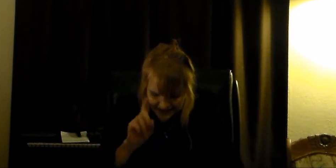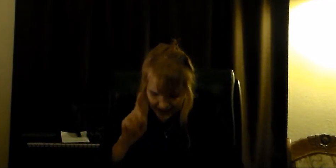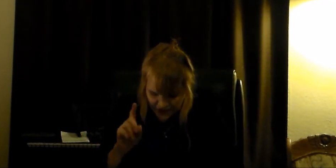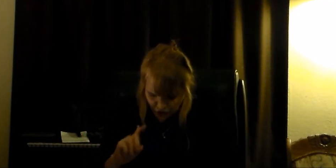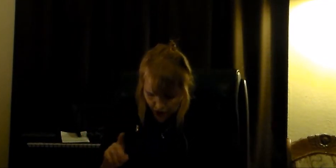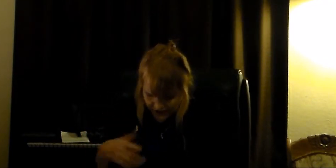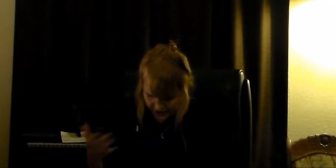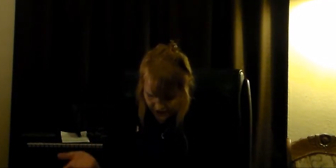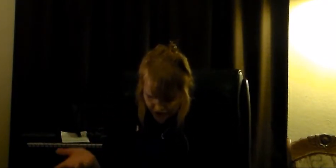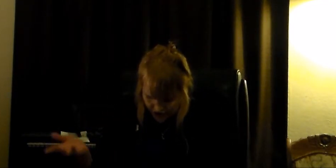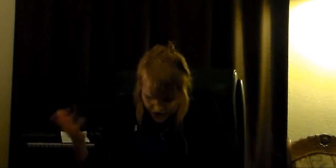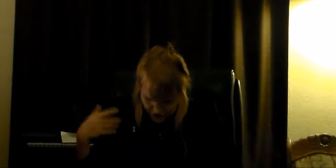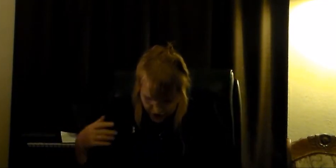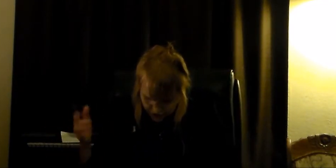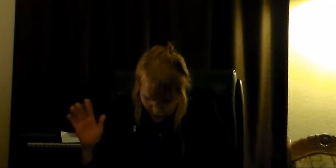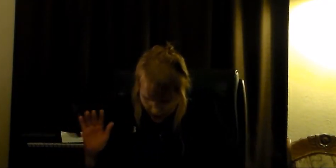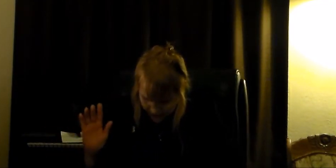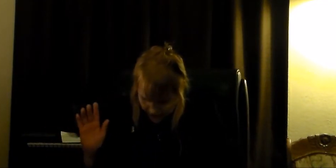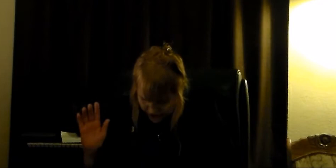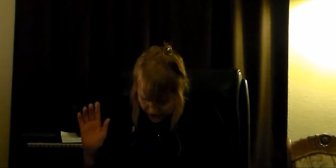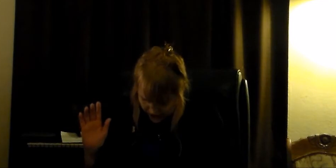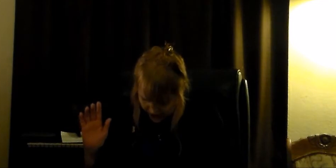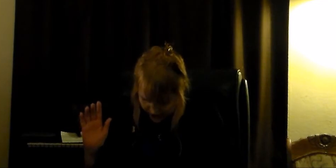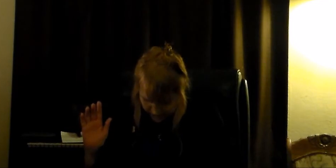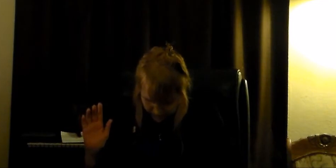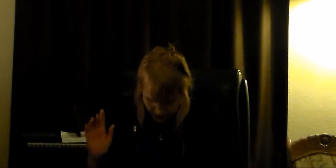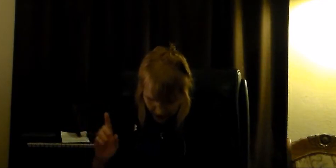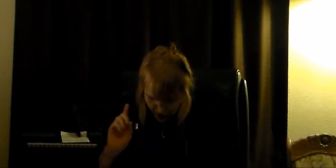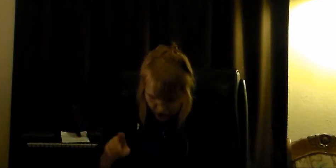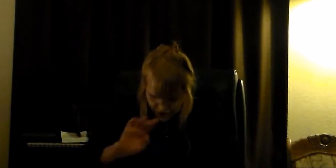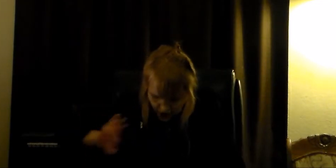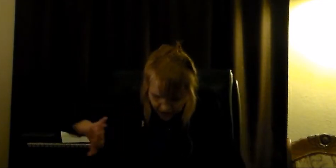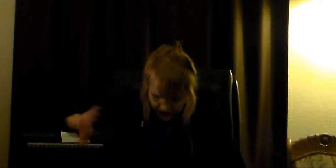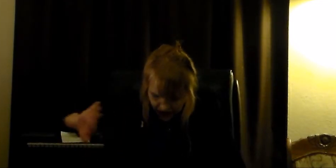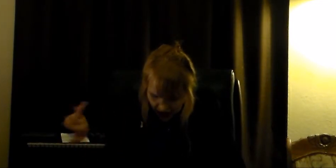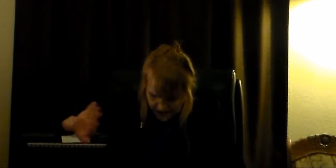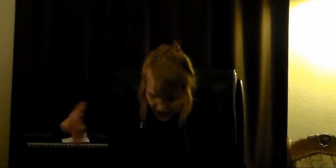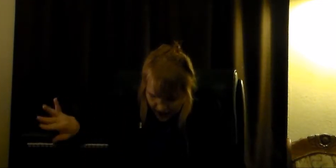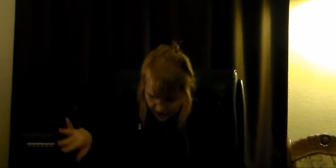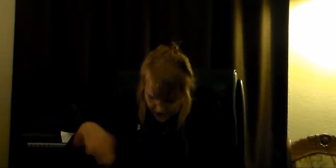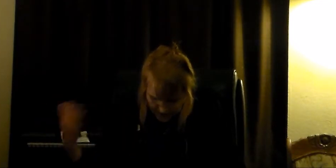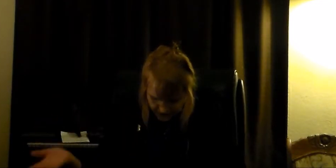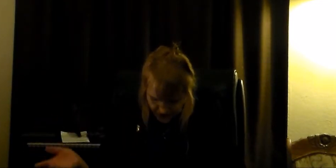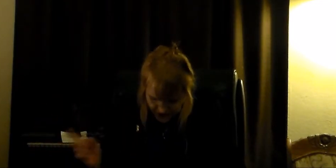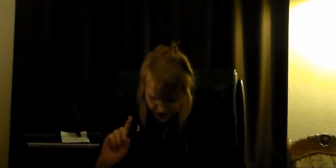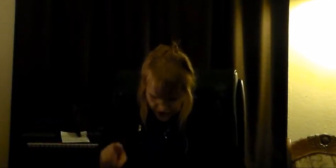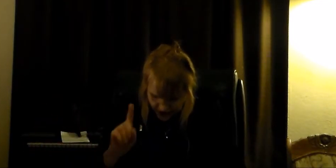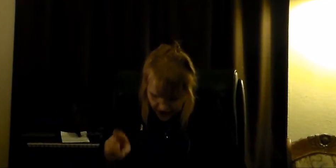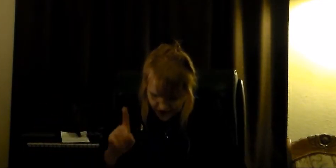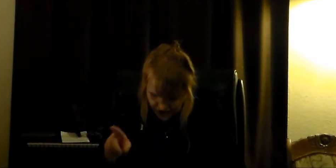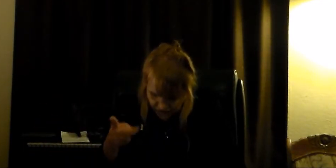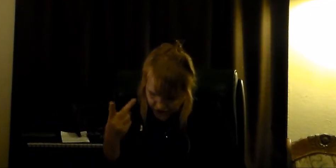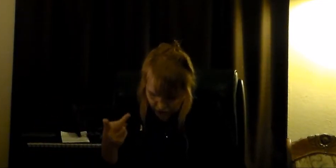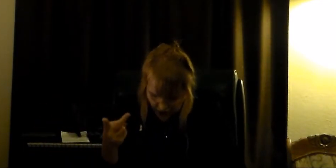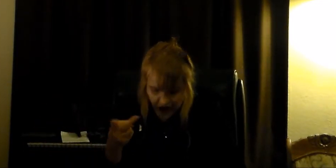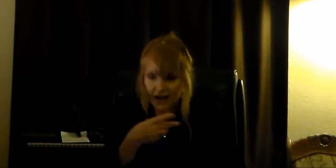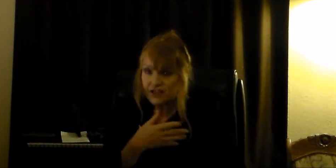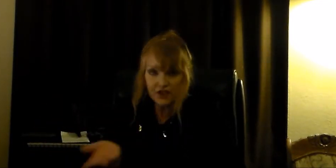and Asherah in Judges 2:12-13. Who serve other gods, idols, Matthew 6. You cannot serve two gods. No,